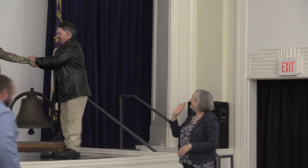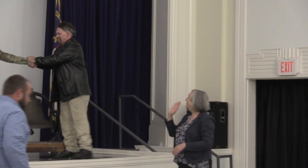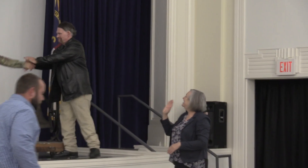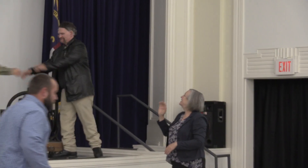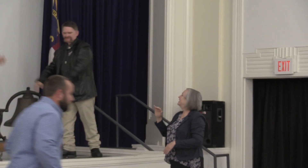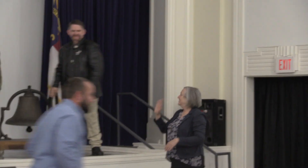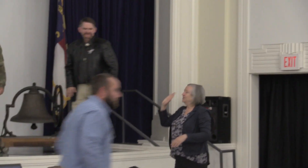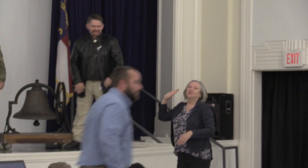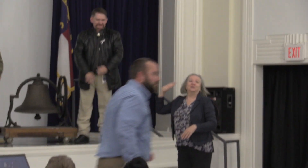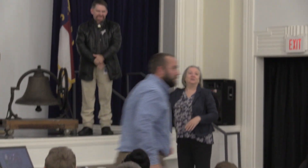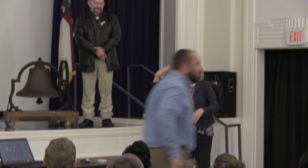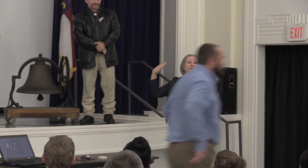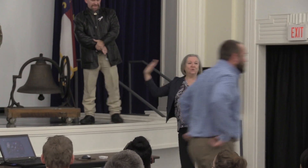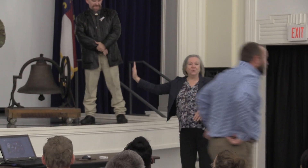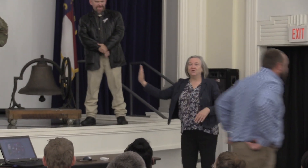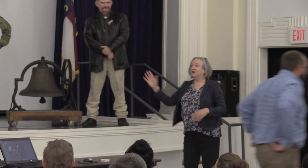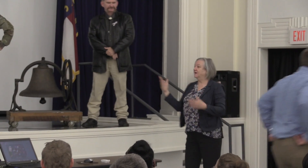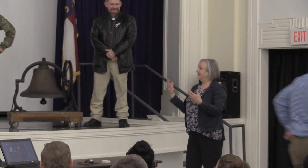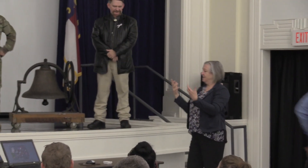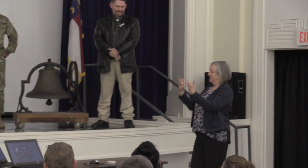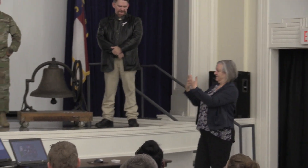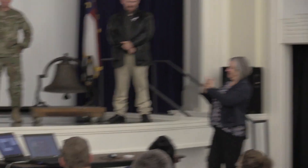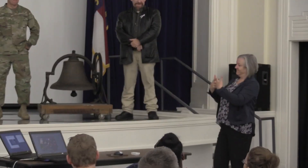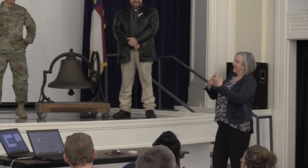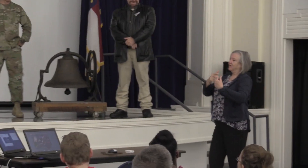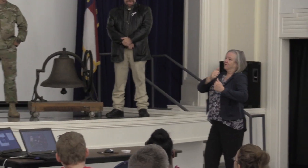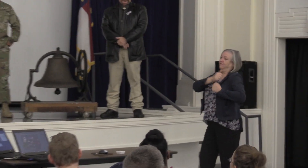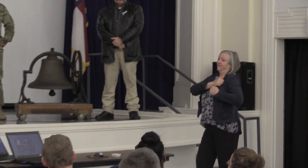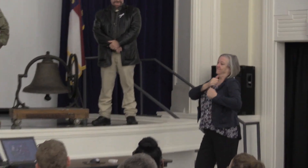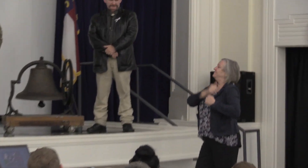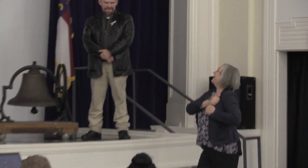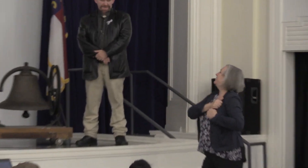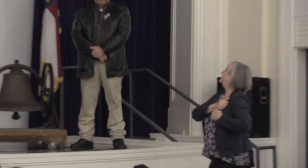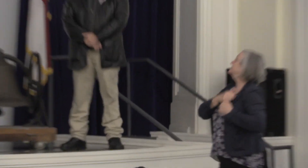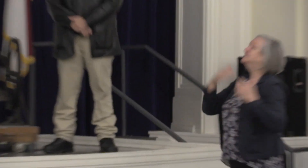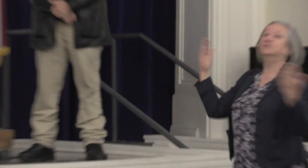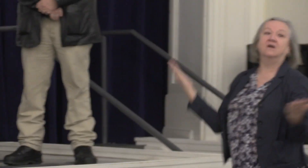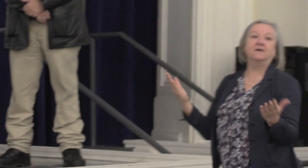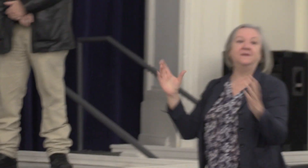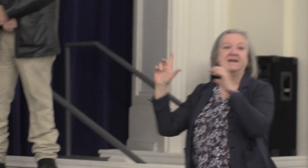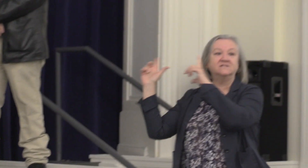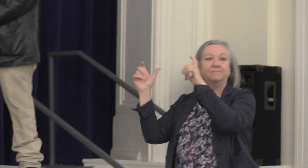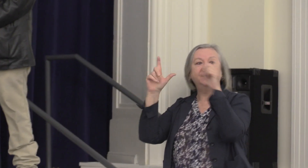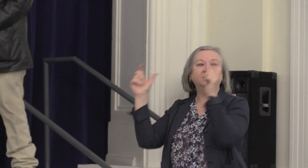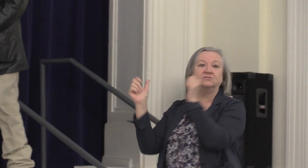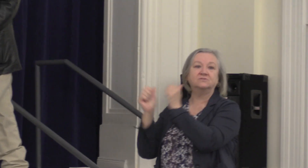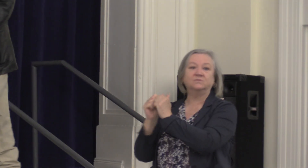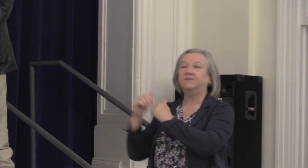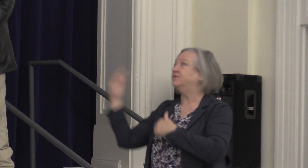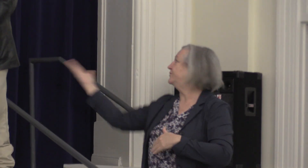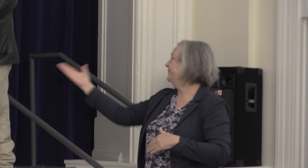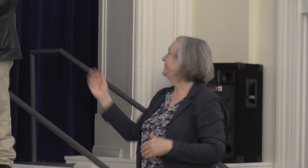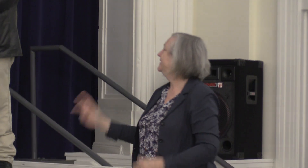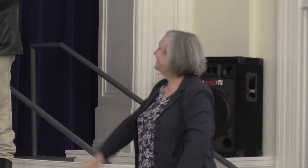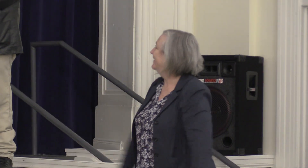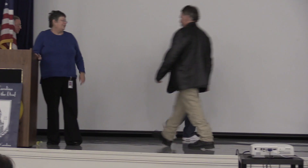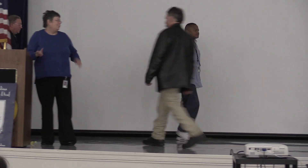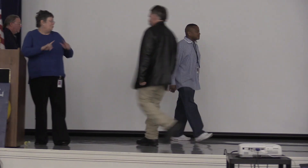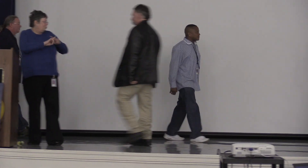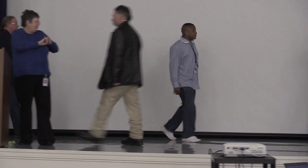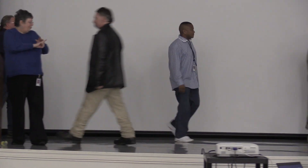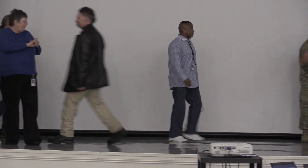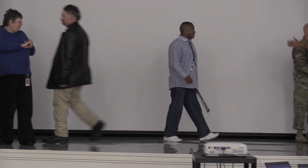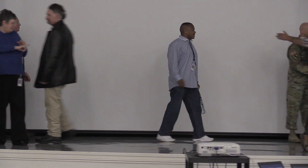to invite everyone back to the stage, your your comrades in arms, to come and have some pictures. and have some pictures made